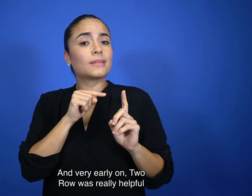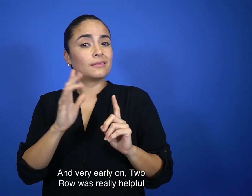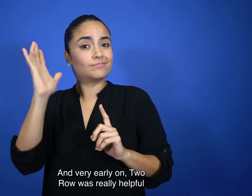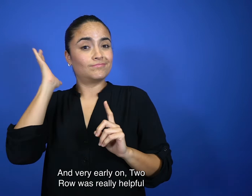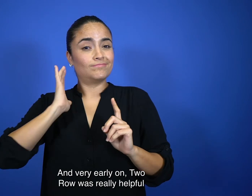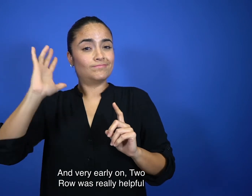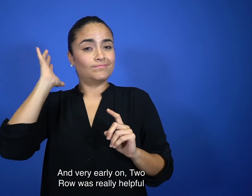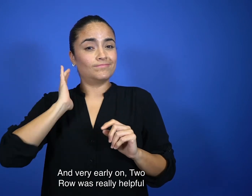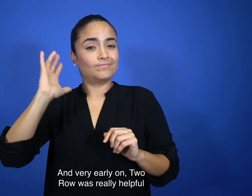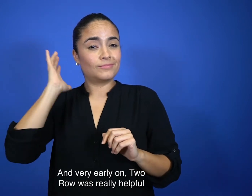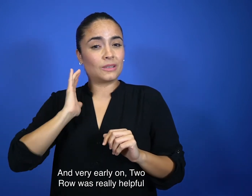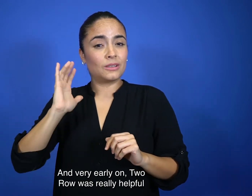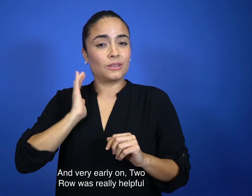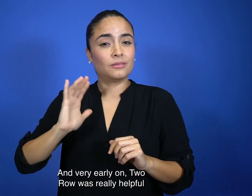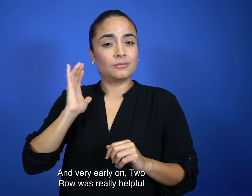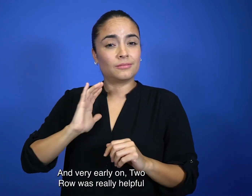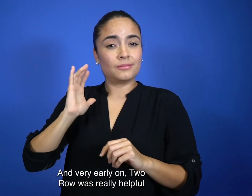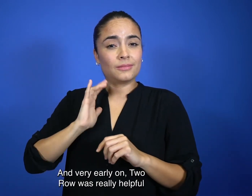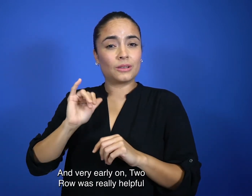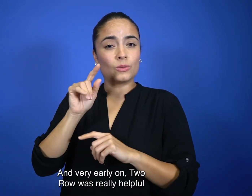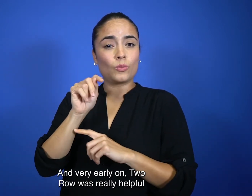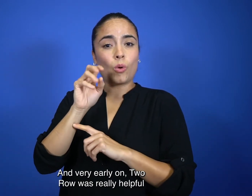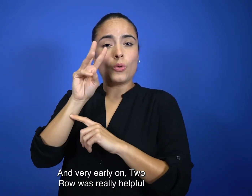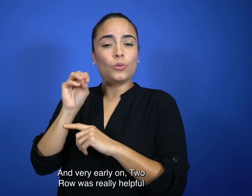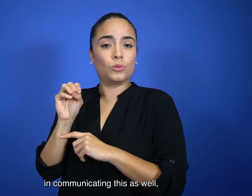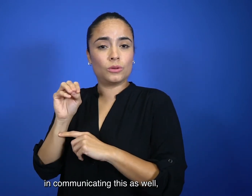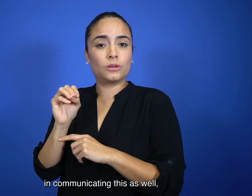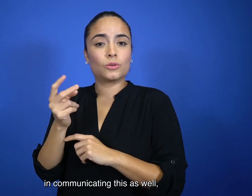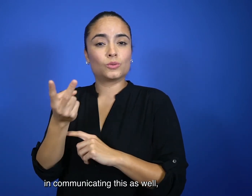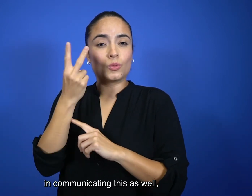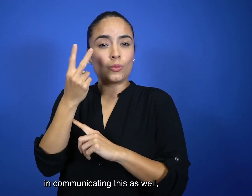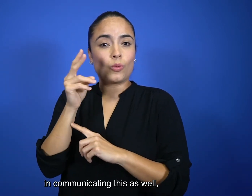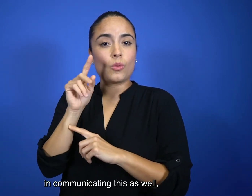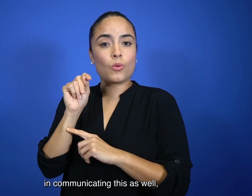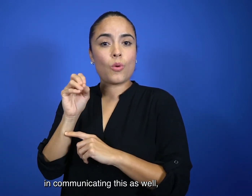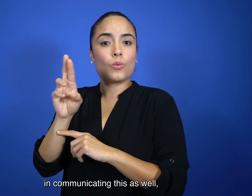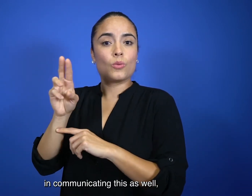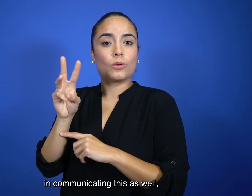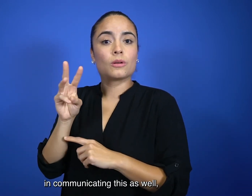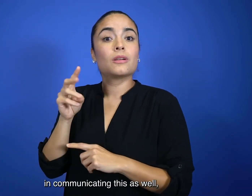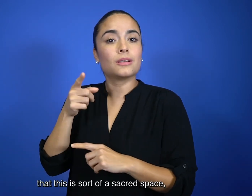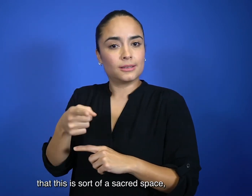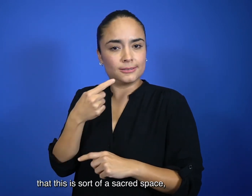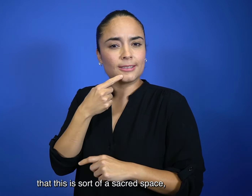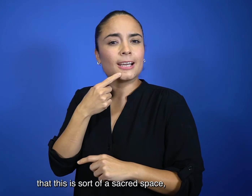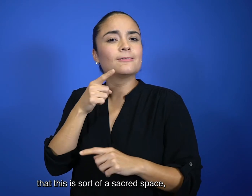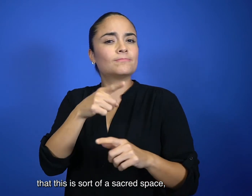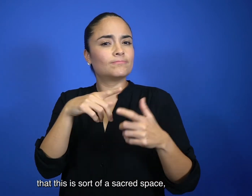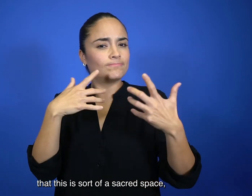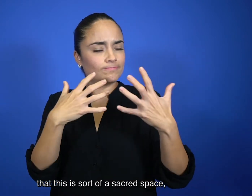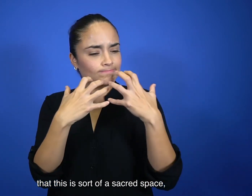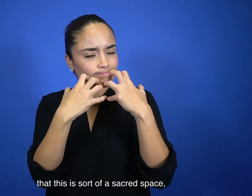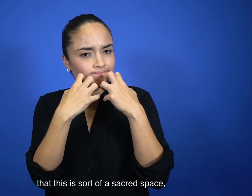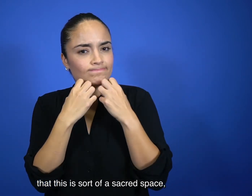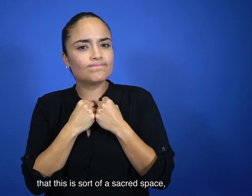very early on, Two Row was really helpful in communicating this as well, that this is sort of a sacred space.